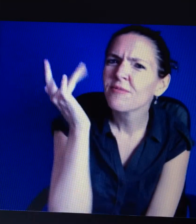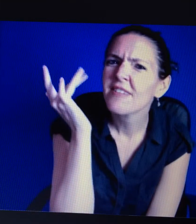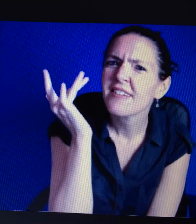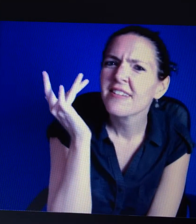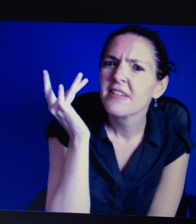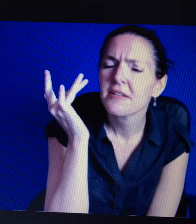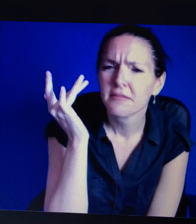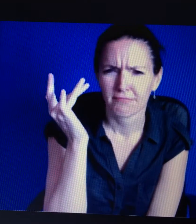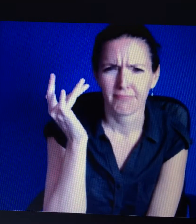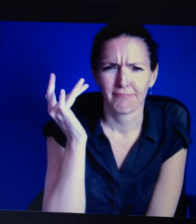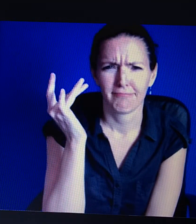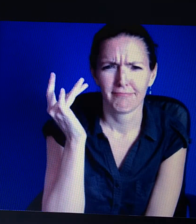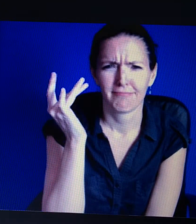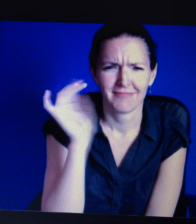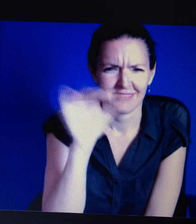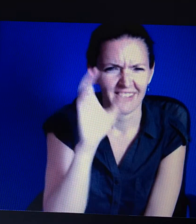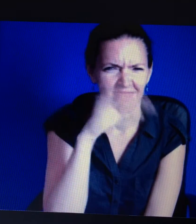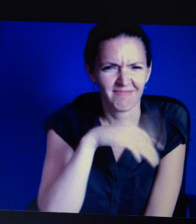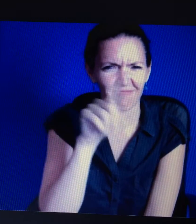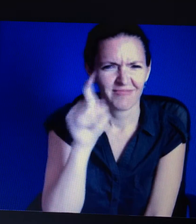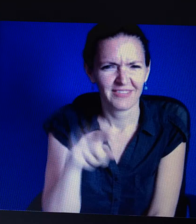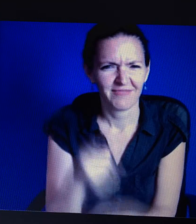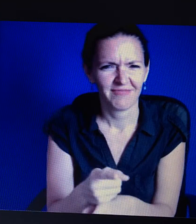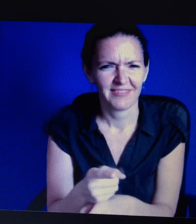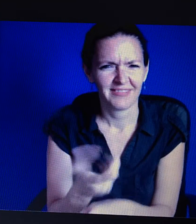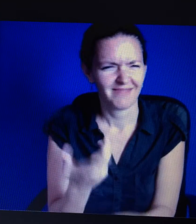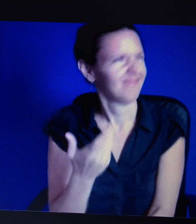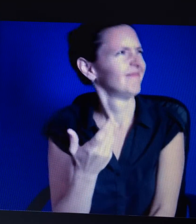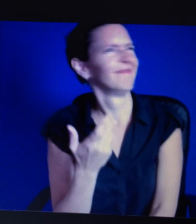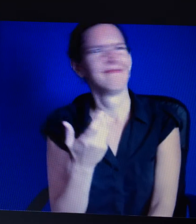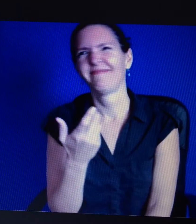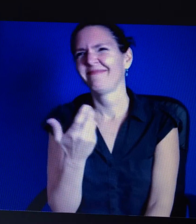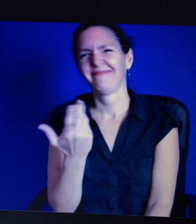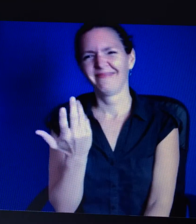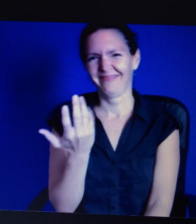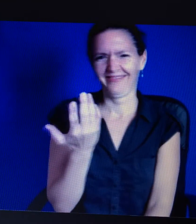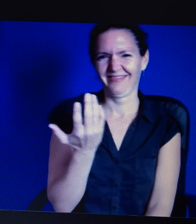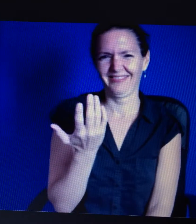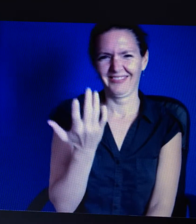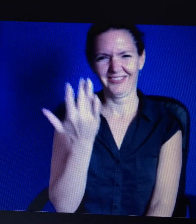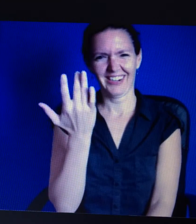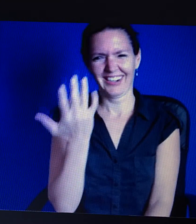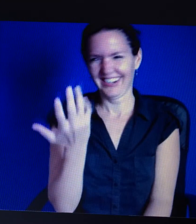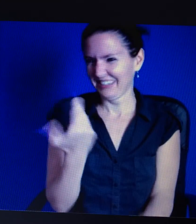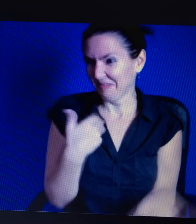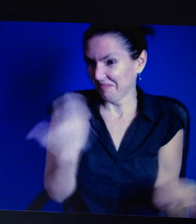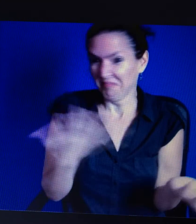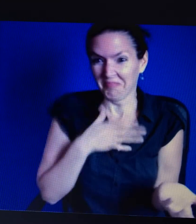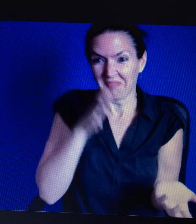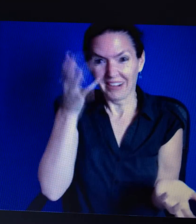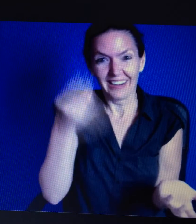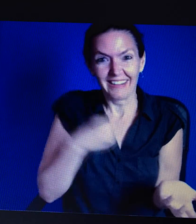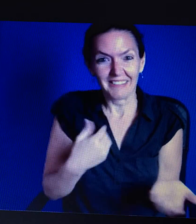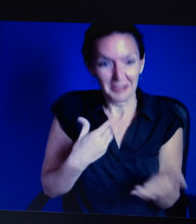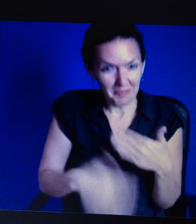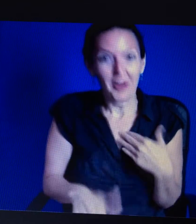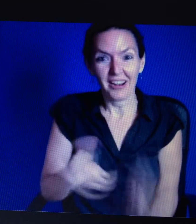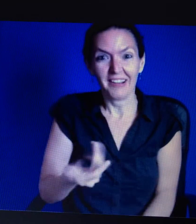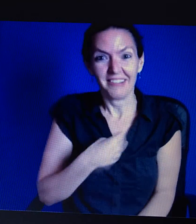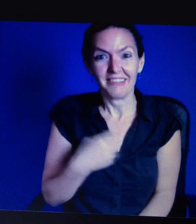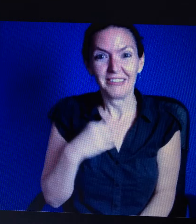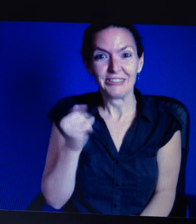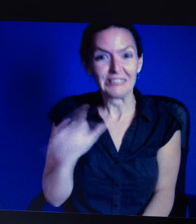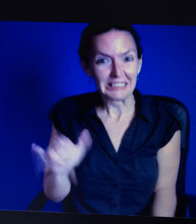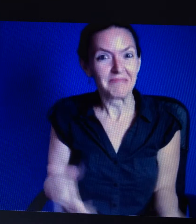I'll make up this story. There's a girl, her name is Julie. What does that mean? That's an odd question. Why would you ask that?